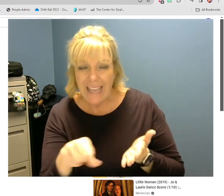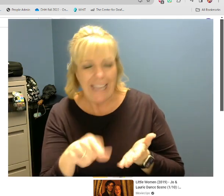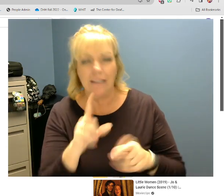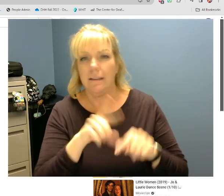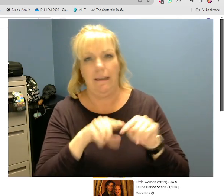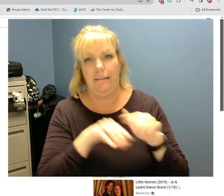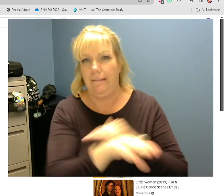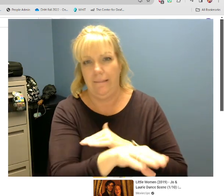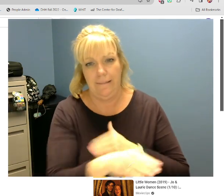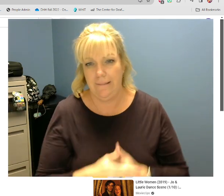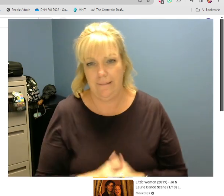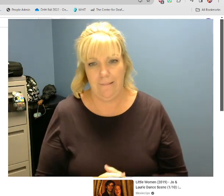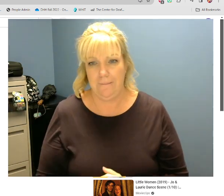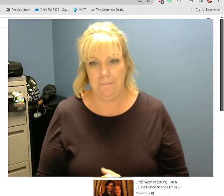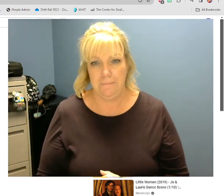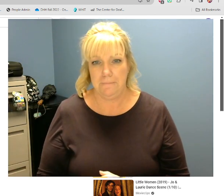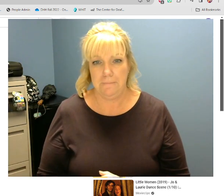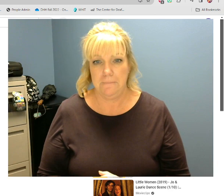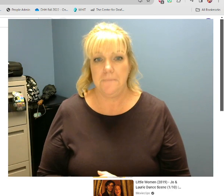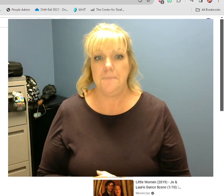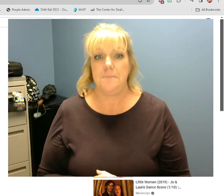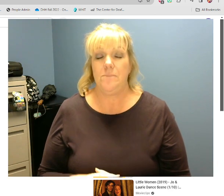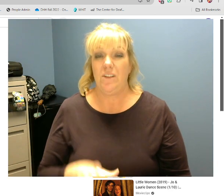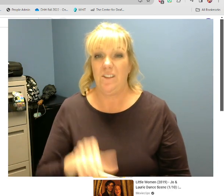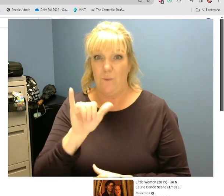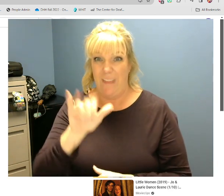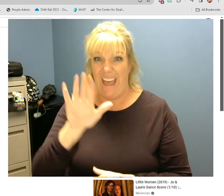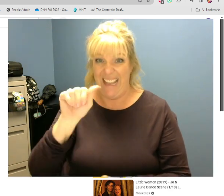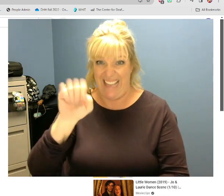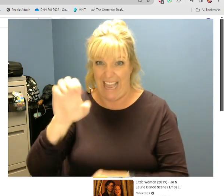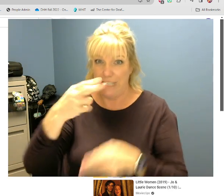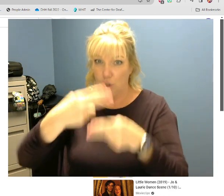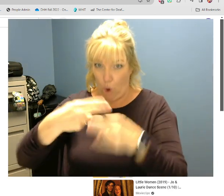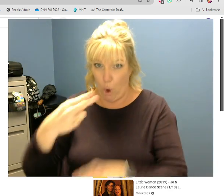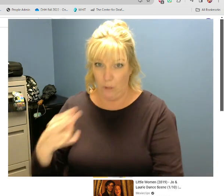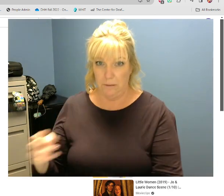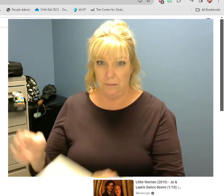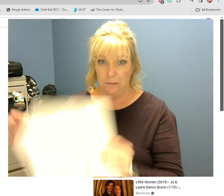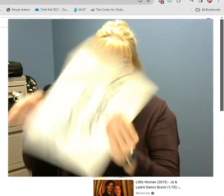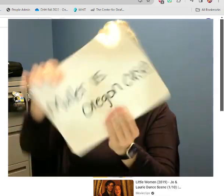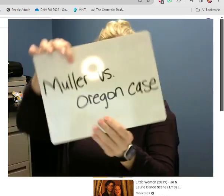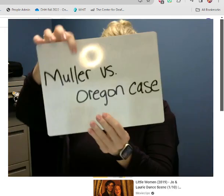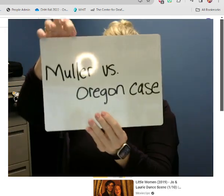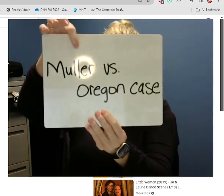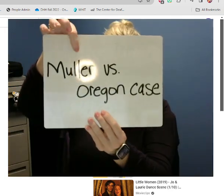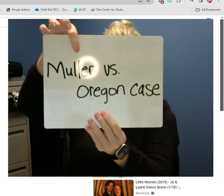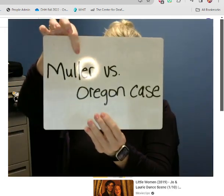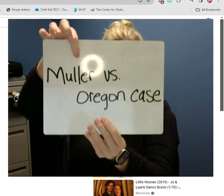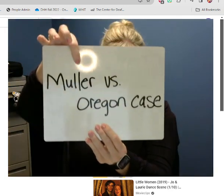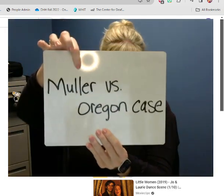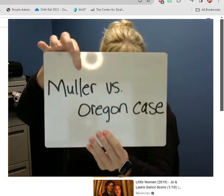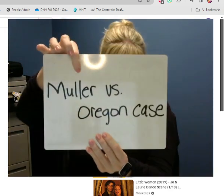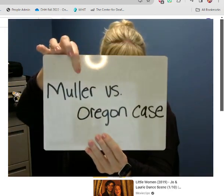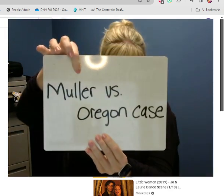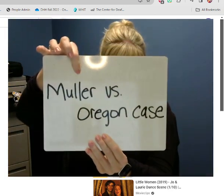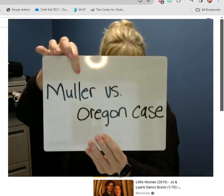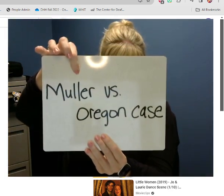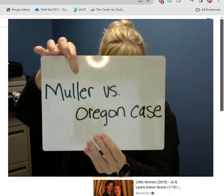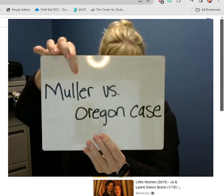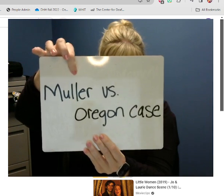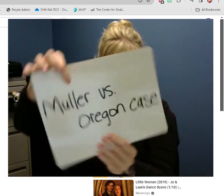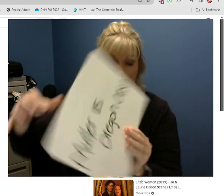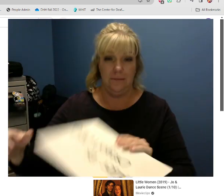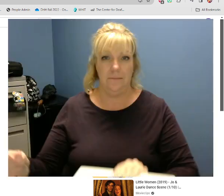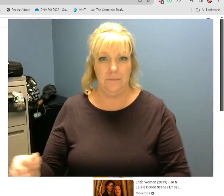so there is a case that goes to the Supreme Court, it's Muller v. Oregon, to determine the legality